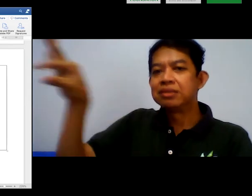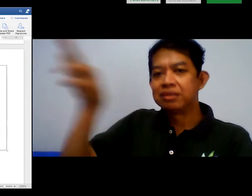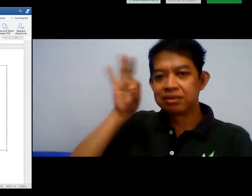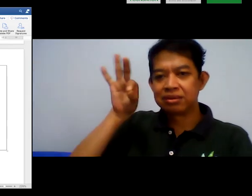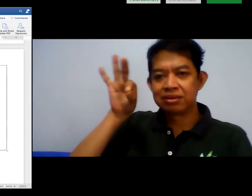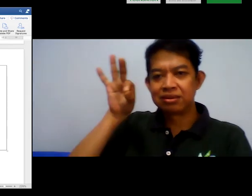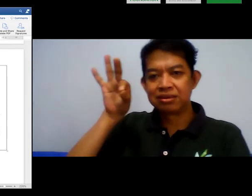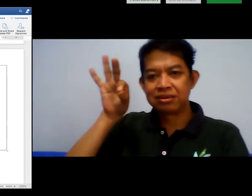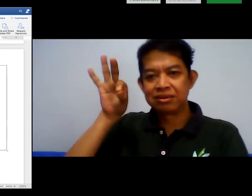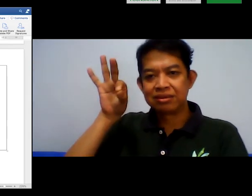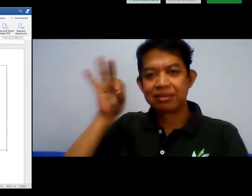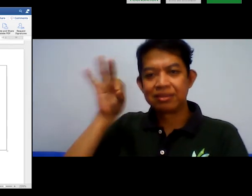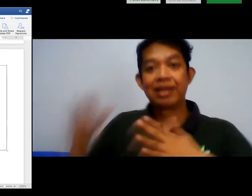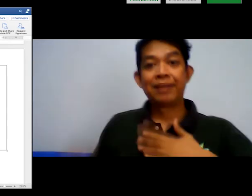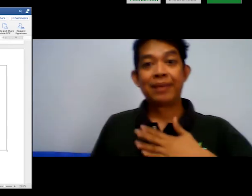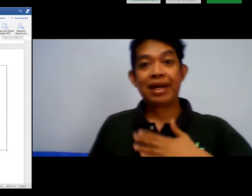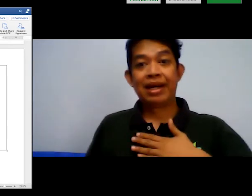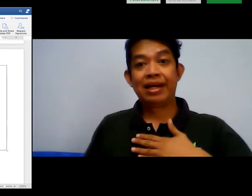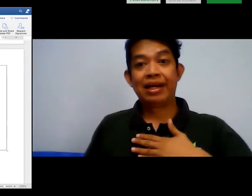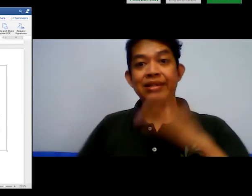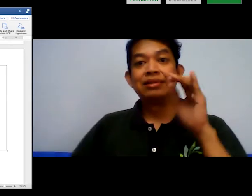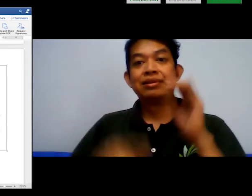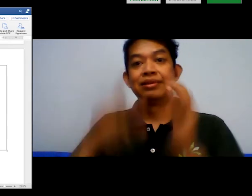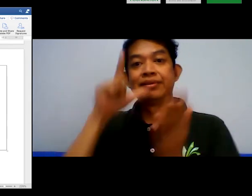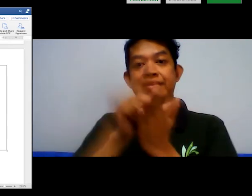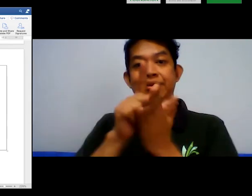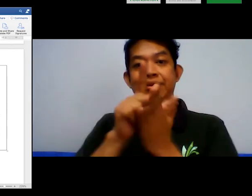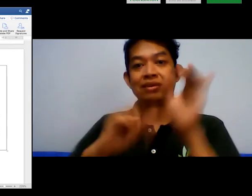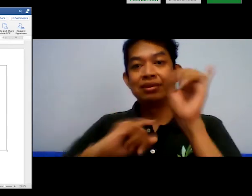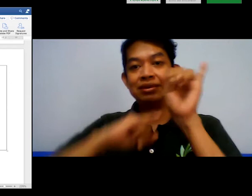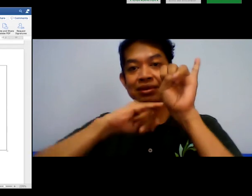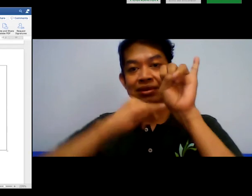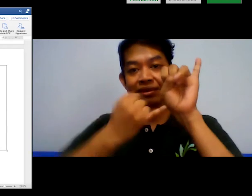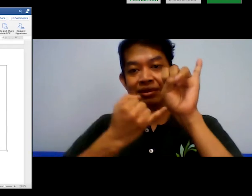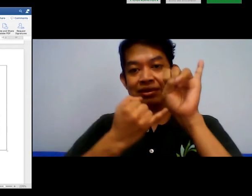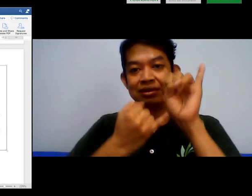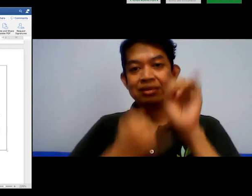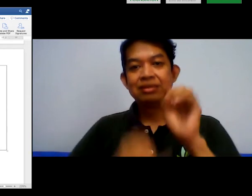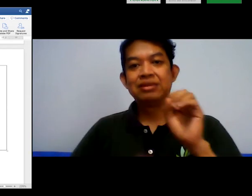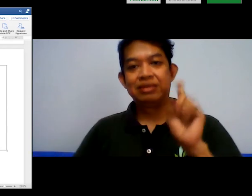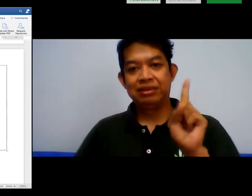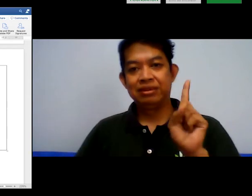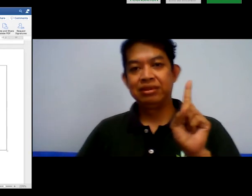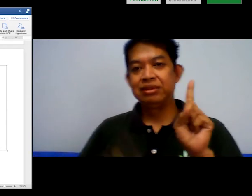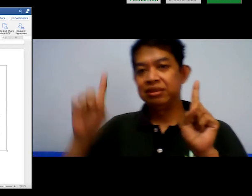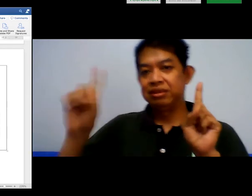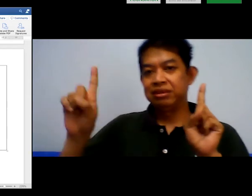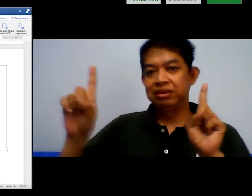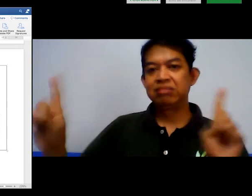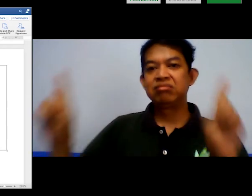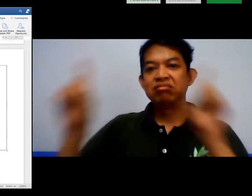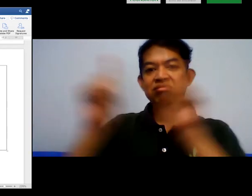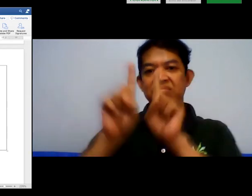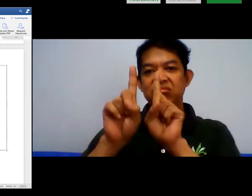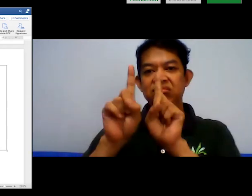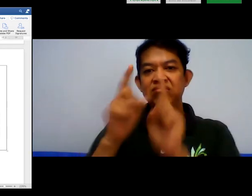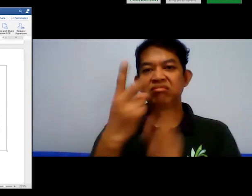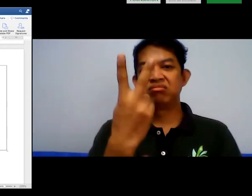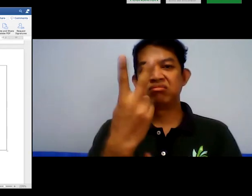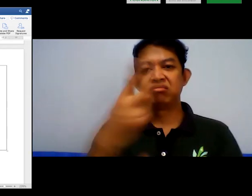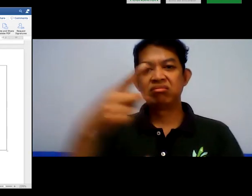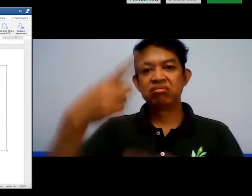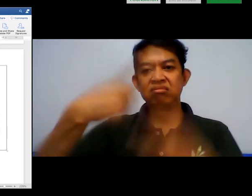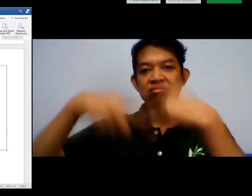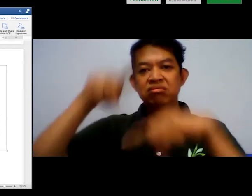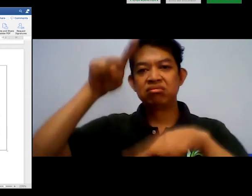So I learned from the community different kinds, and then I would pick which one that I liked, and some of them were